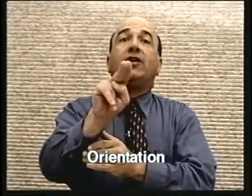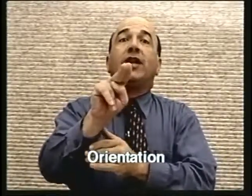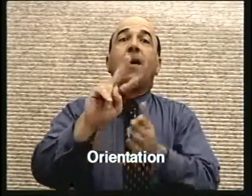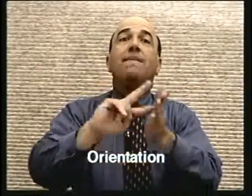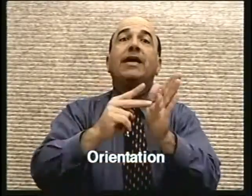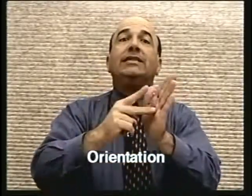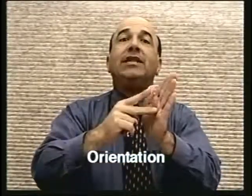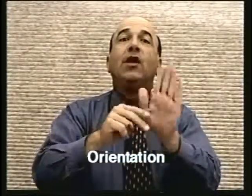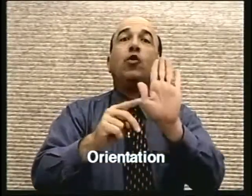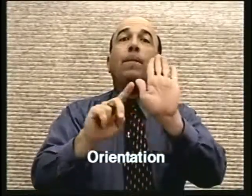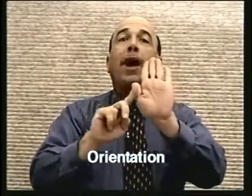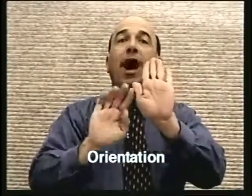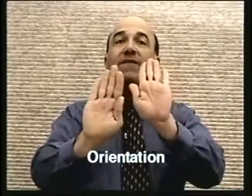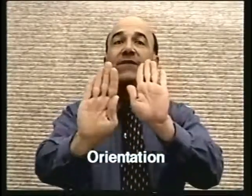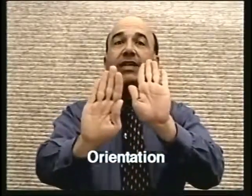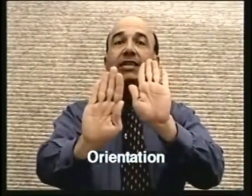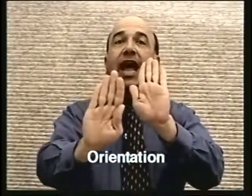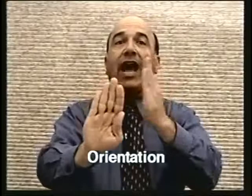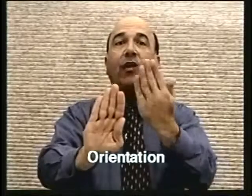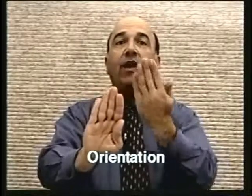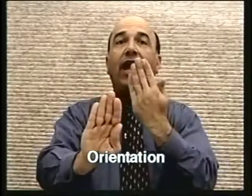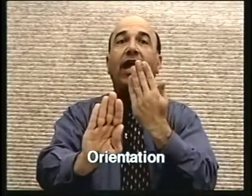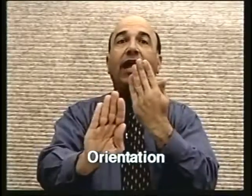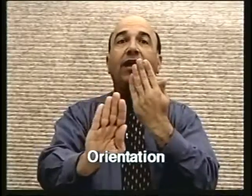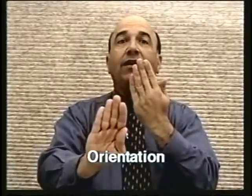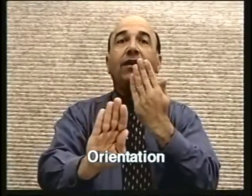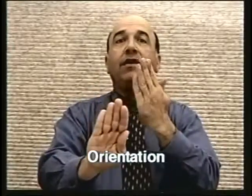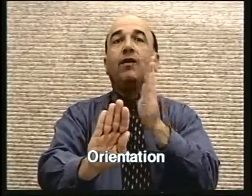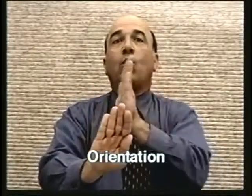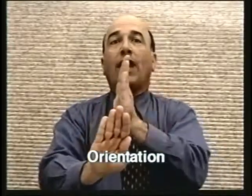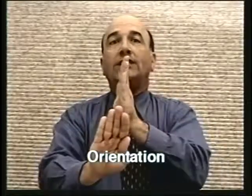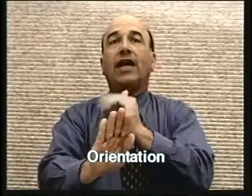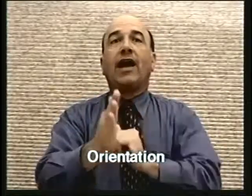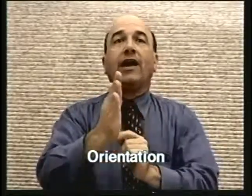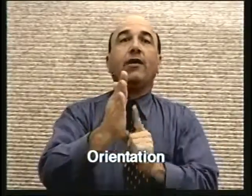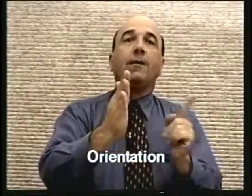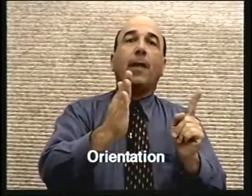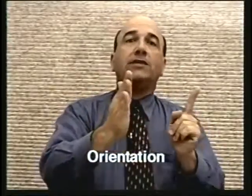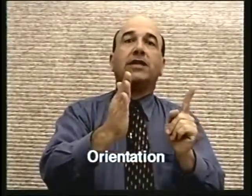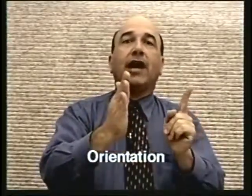Orientation means your palm facing out in one side, the other side.